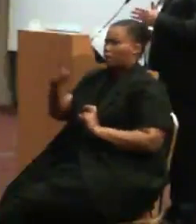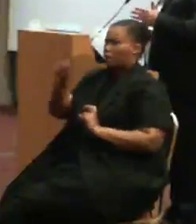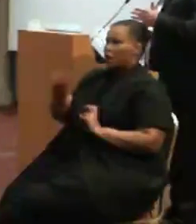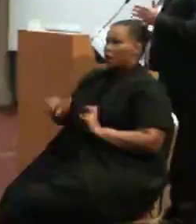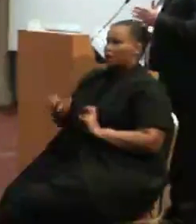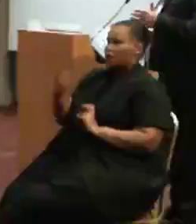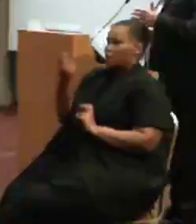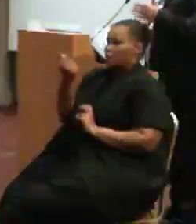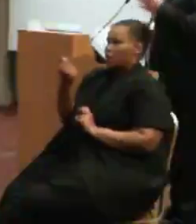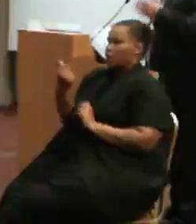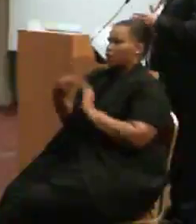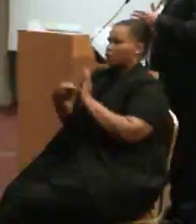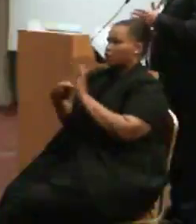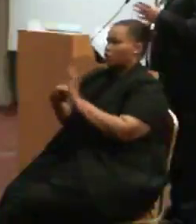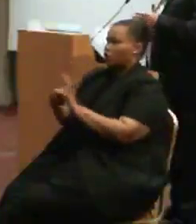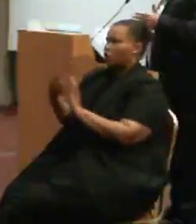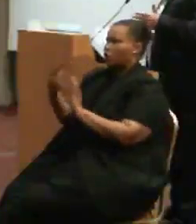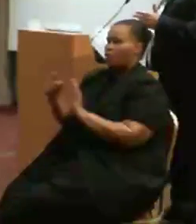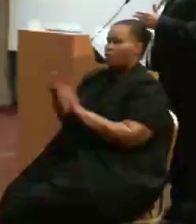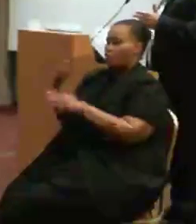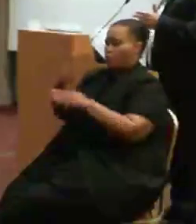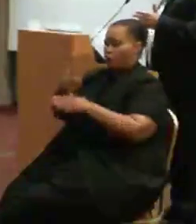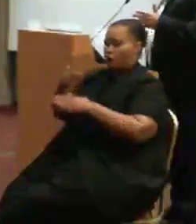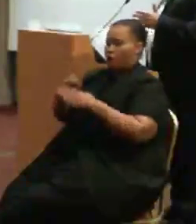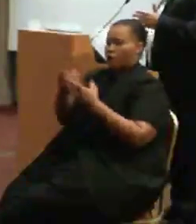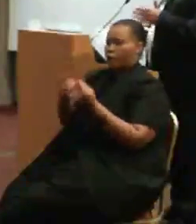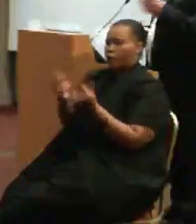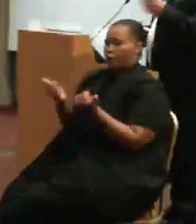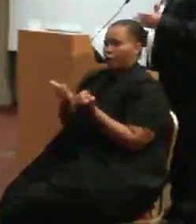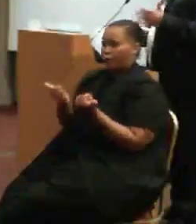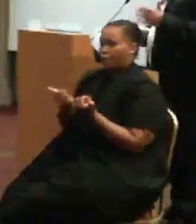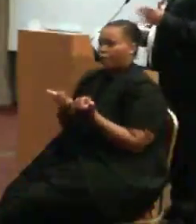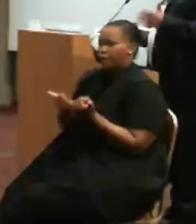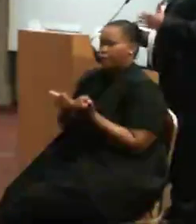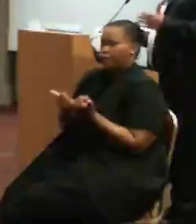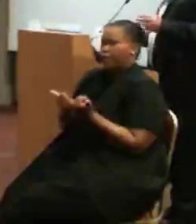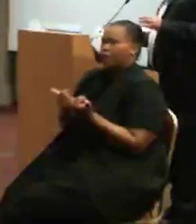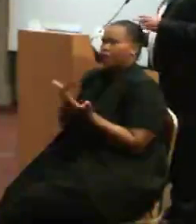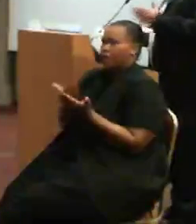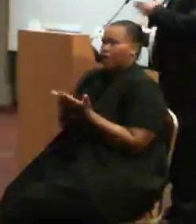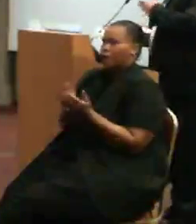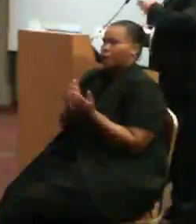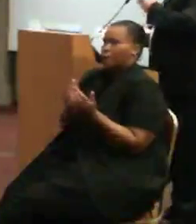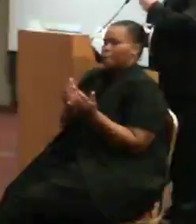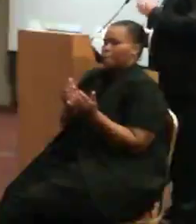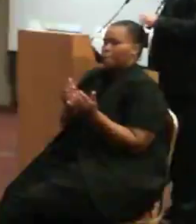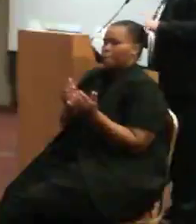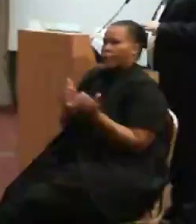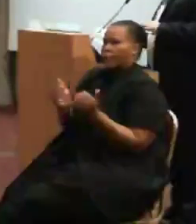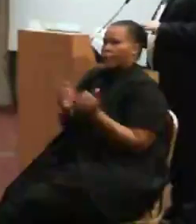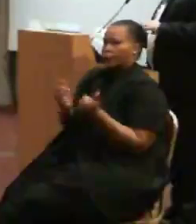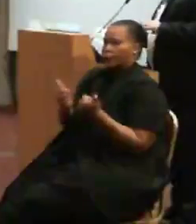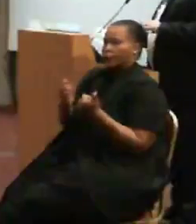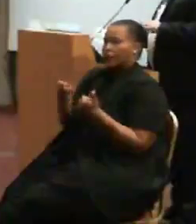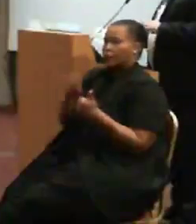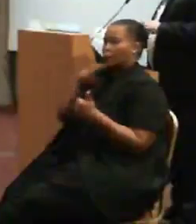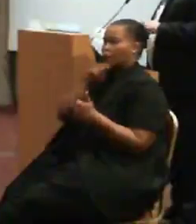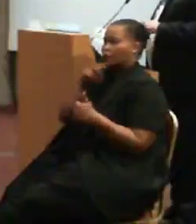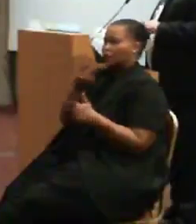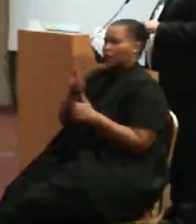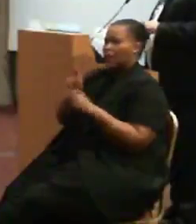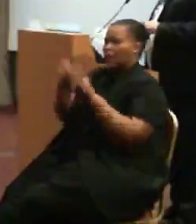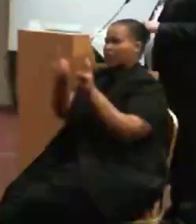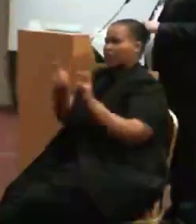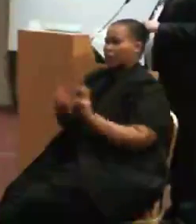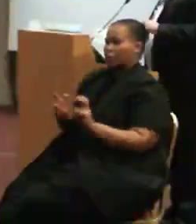tariff based on an efficient operation that is prudently managed. And as we've seen this morning, this organization